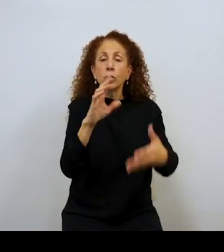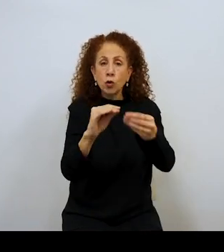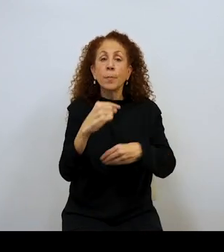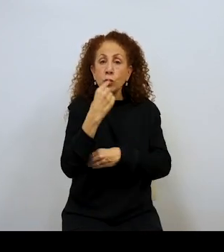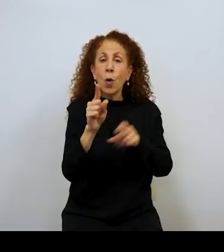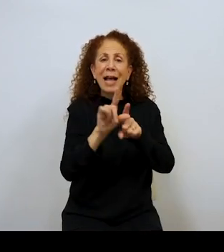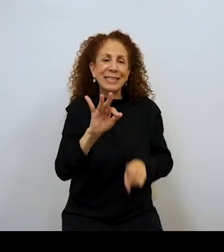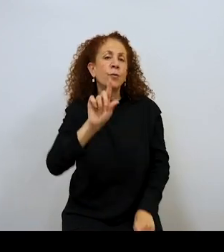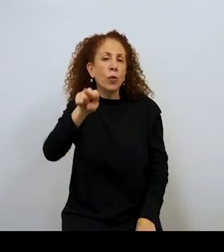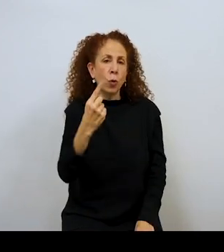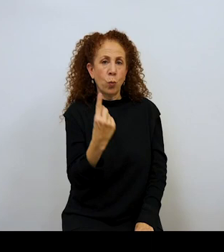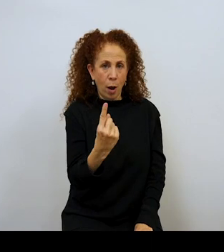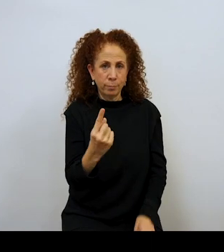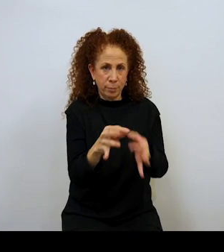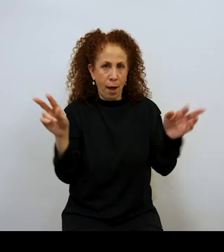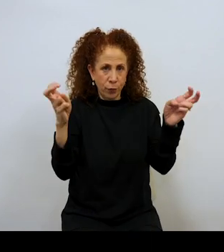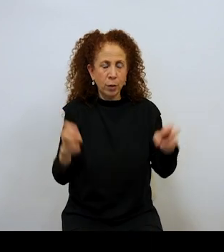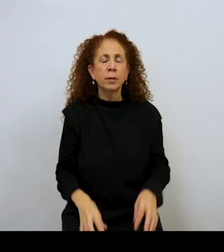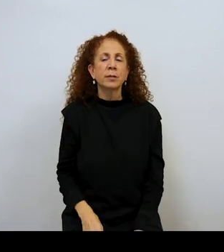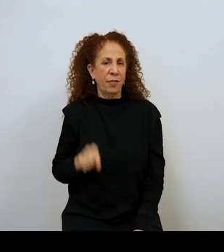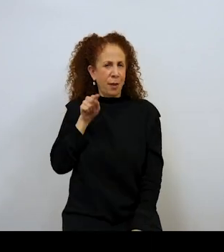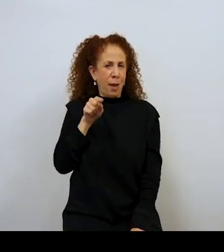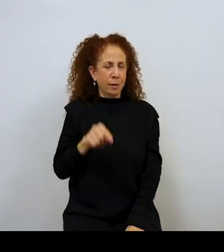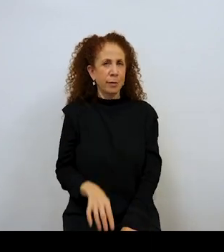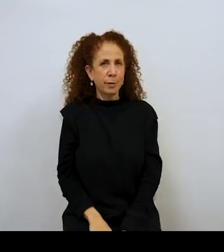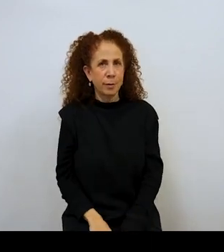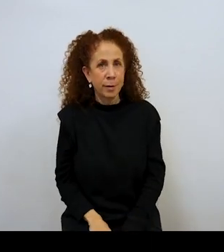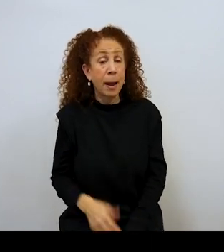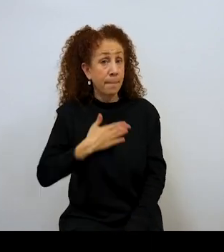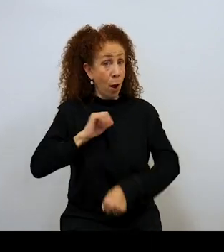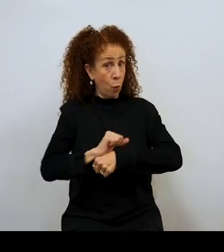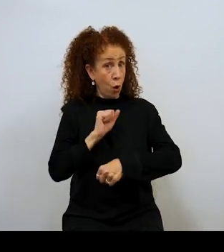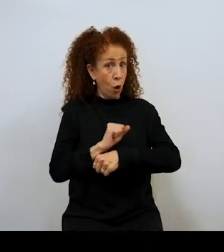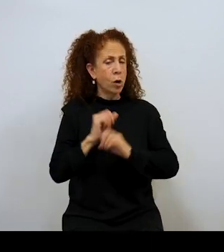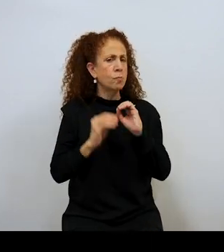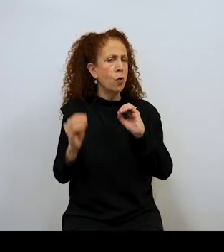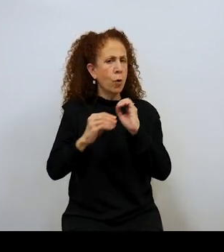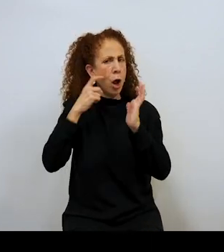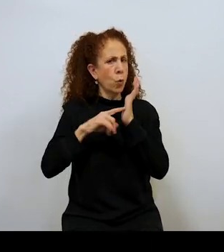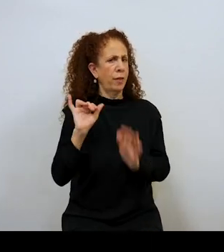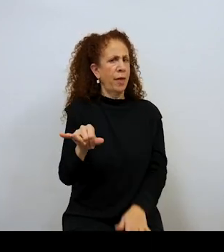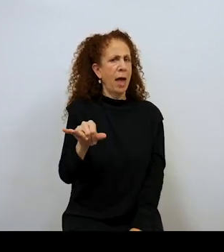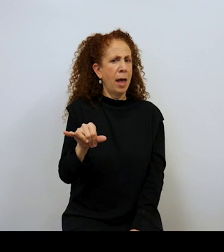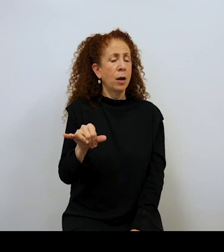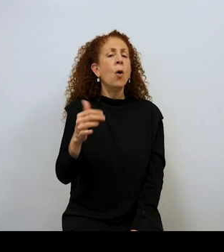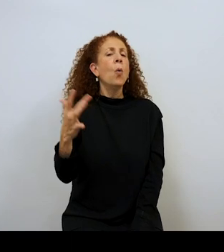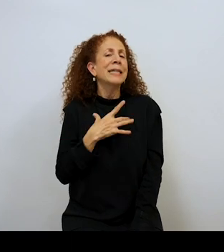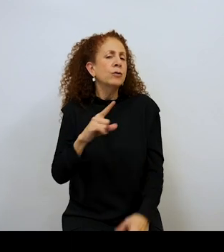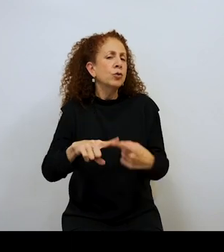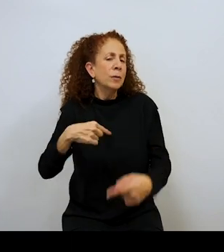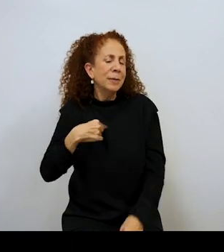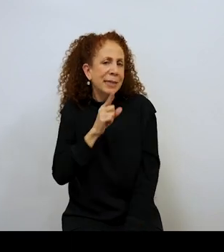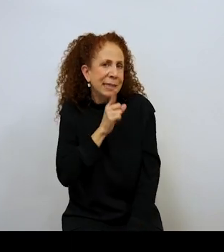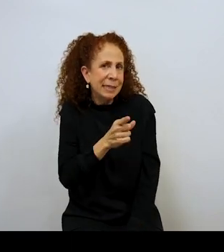the only one." Mm-hmm. And I think increasingly in my work that there is a lot of that, that what is so interesting to me is